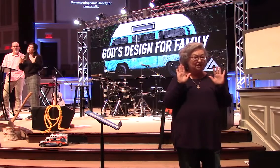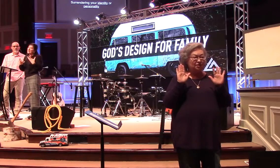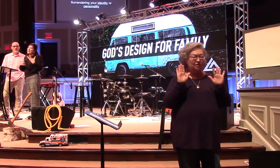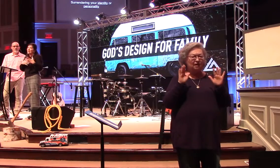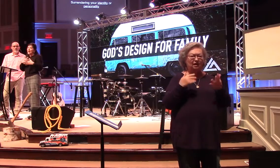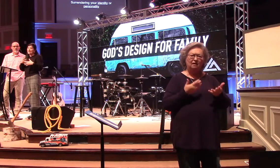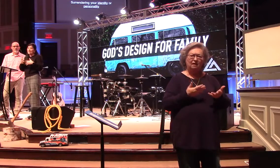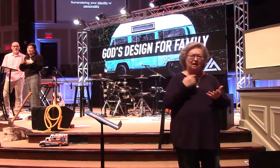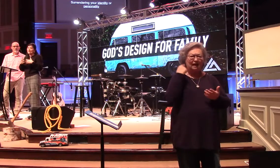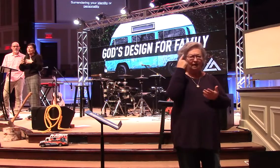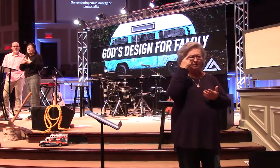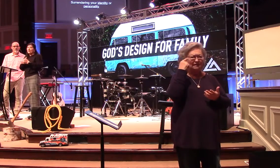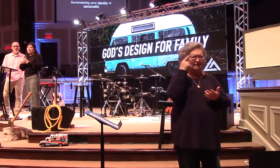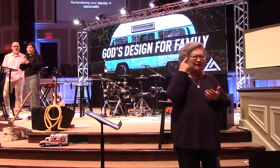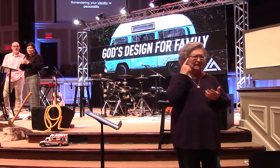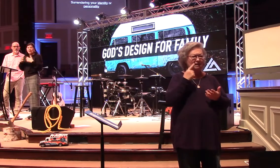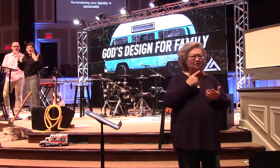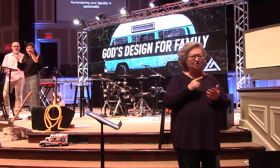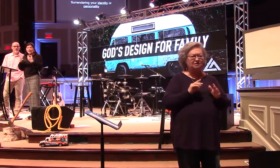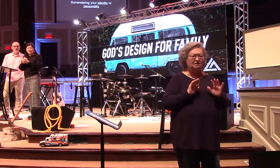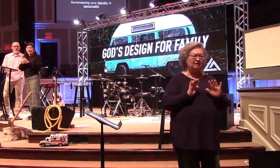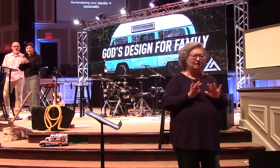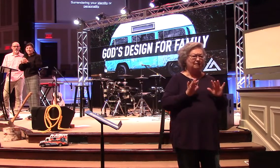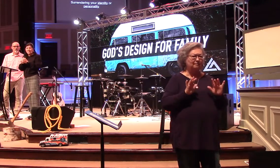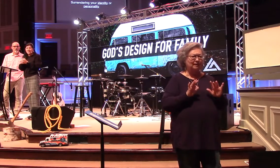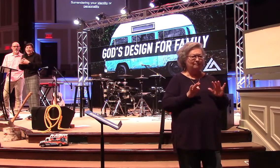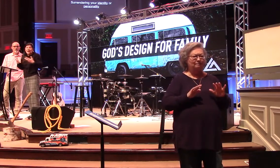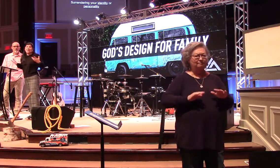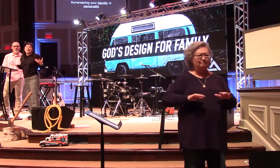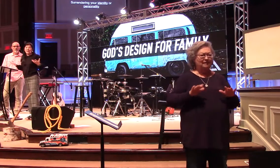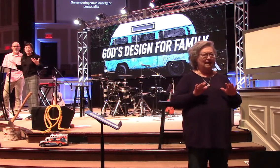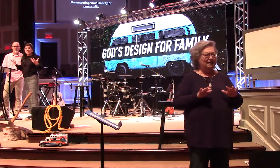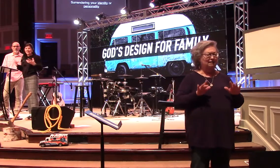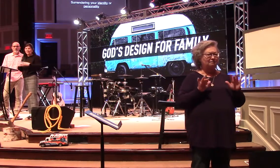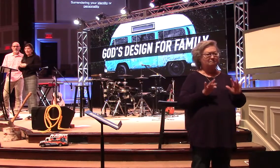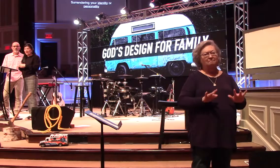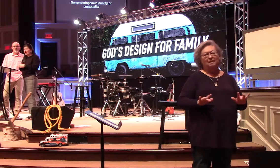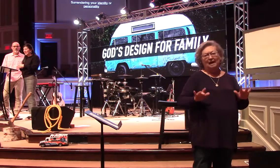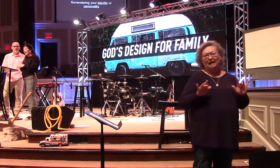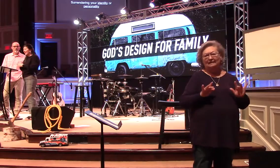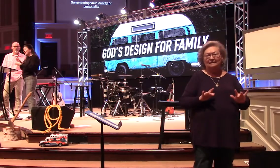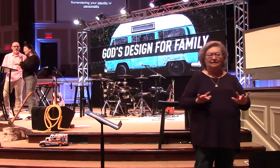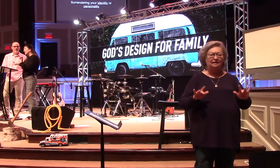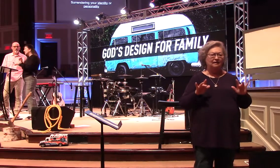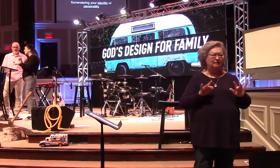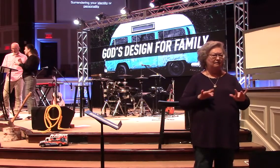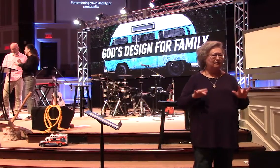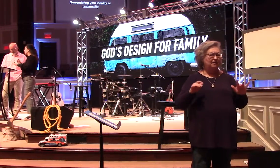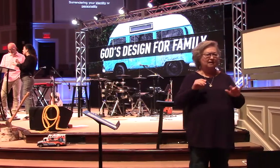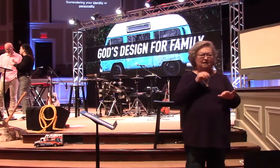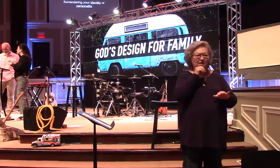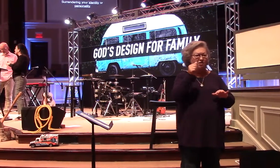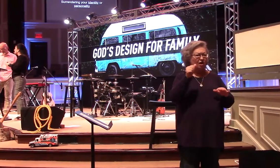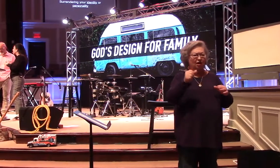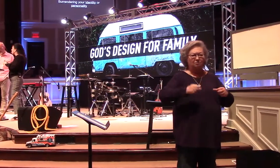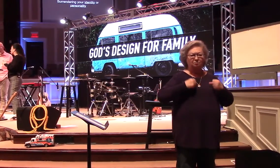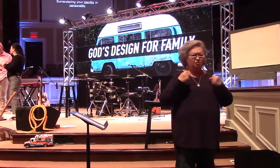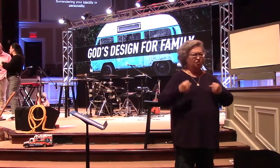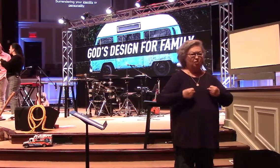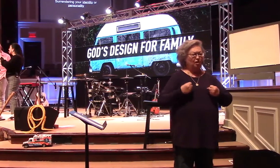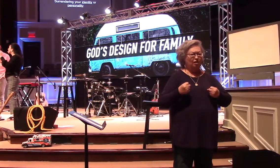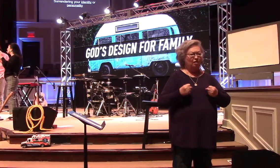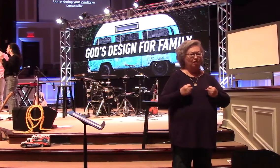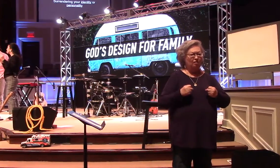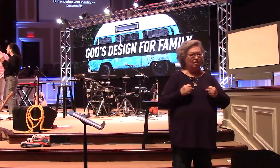just this sweet, passive, you know what I'm saying, like that type of personality. I thought that's what submission looked like. And I didn't understand that it wasn't about